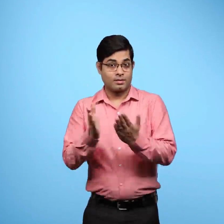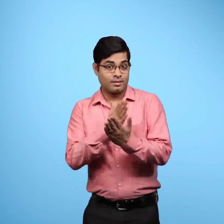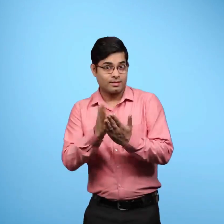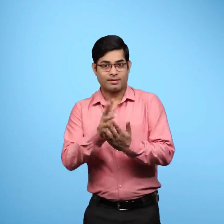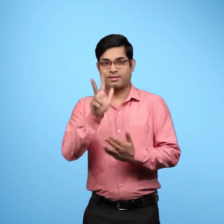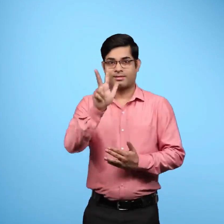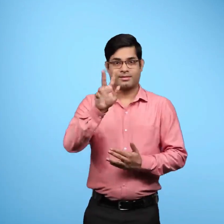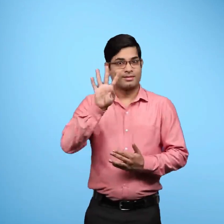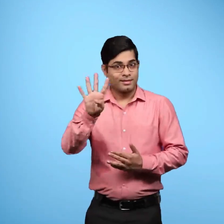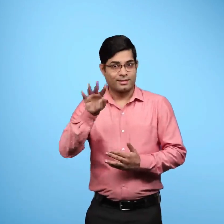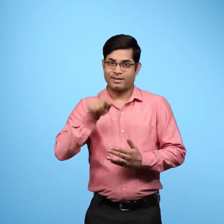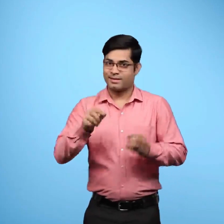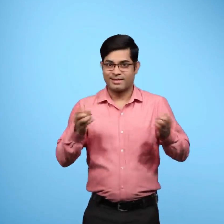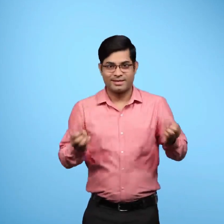Page 84.